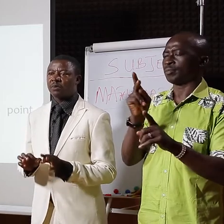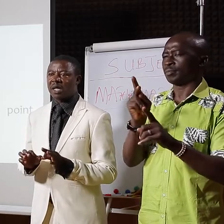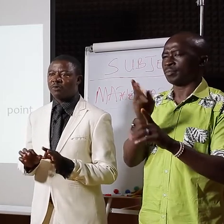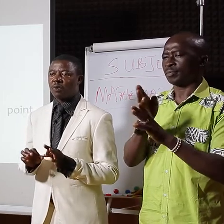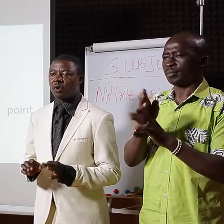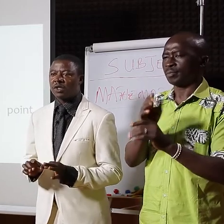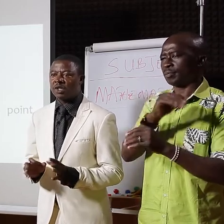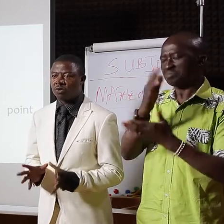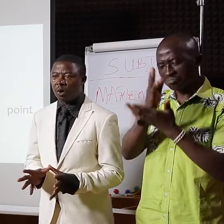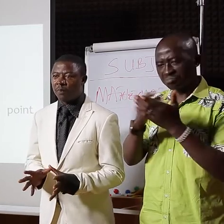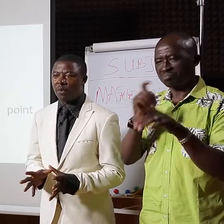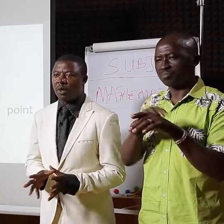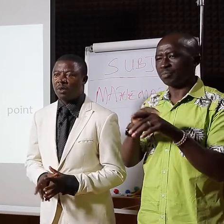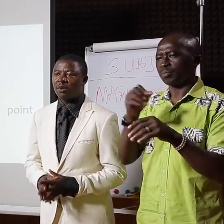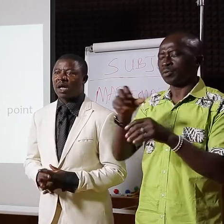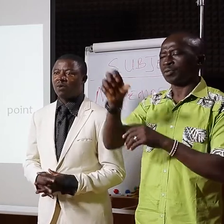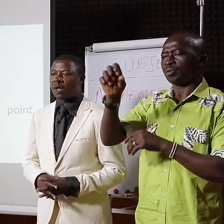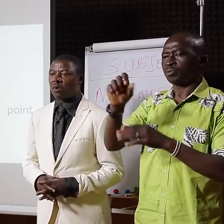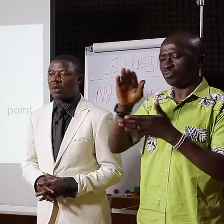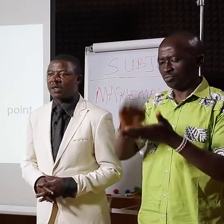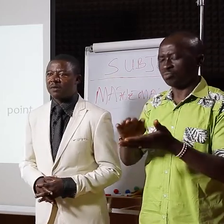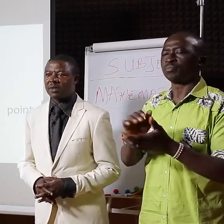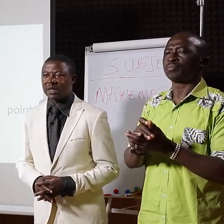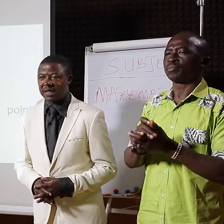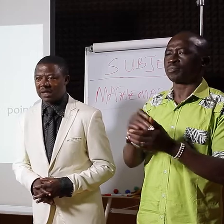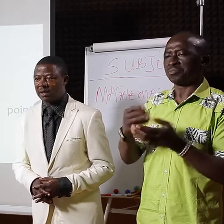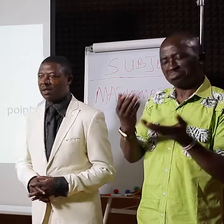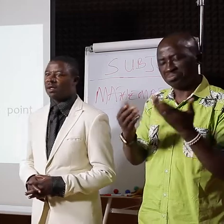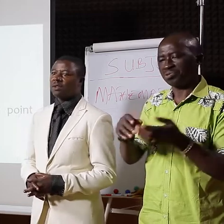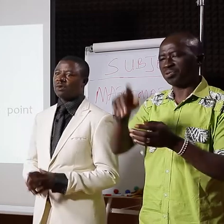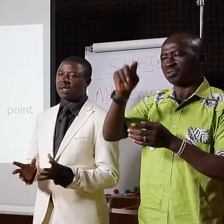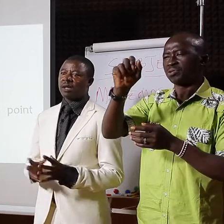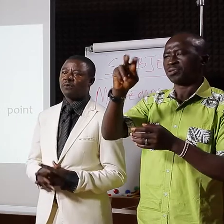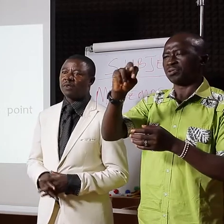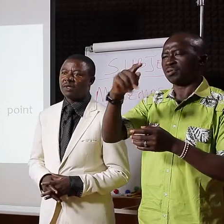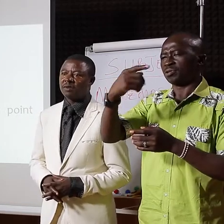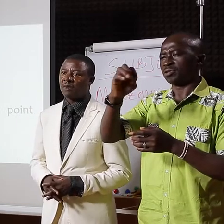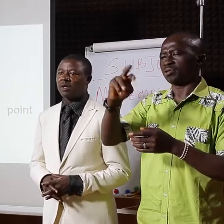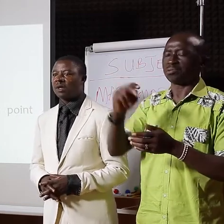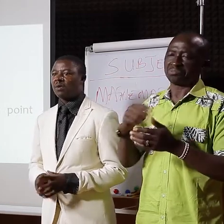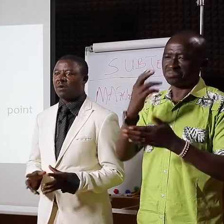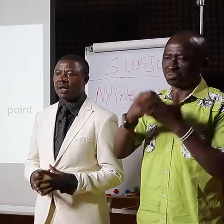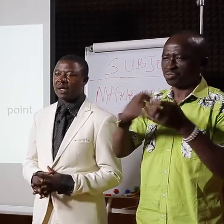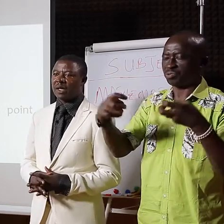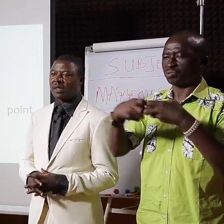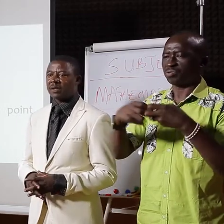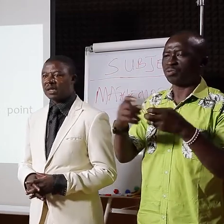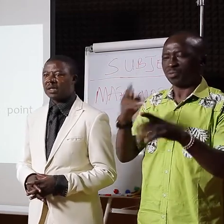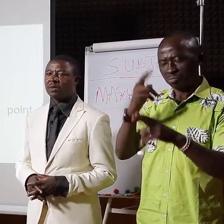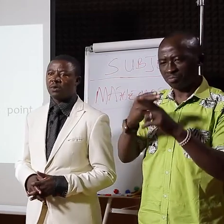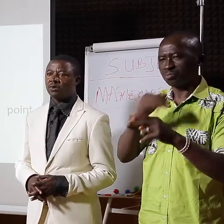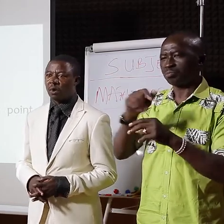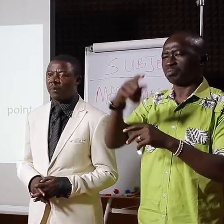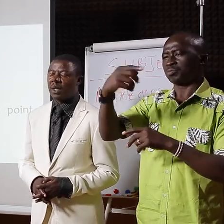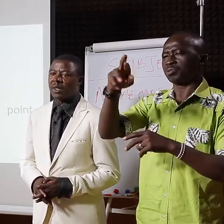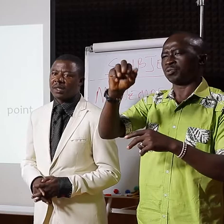or sometimes we call it the slope. We can equally call it even tangent. Those that are in physics, we mostly call gradient